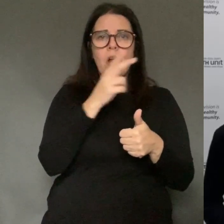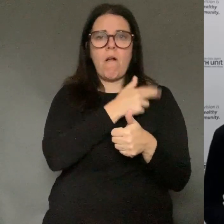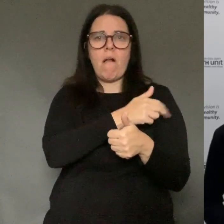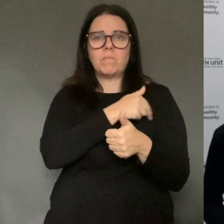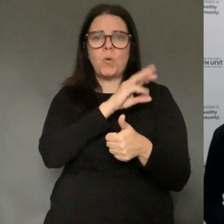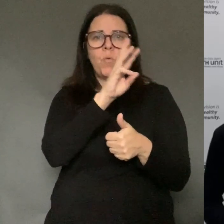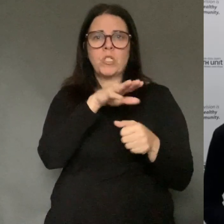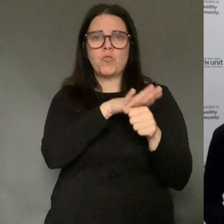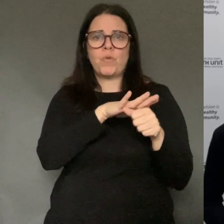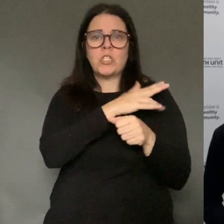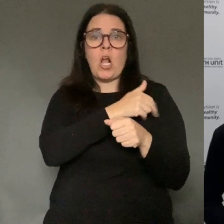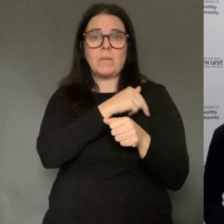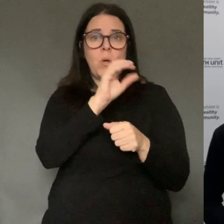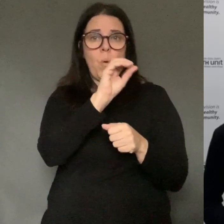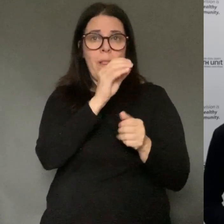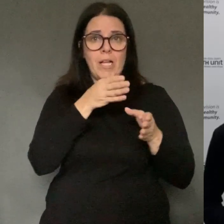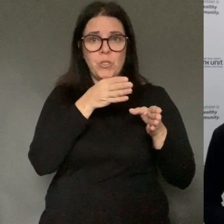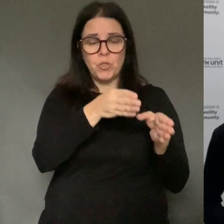29,263 cases with